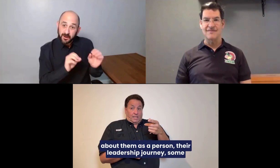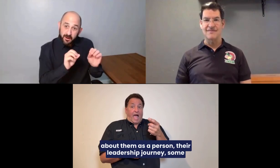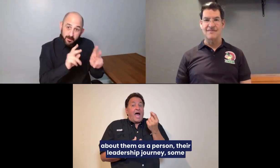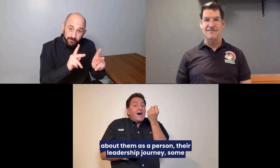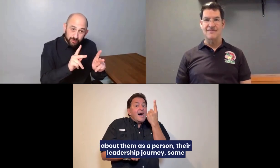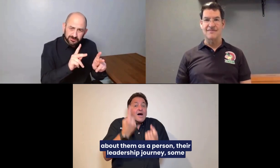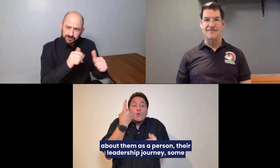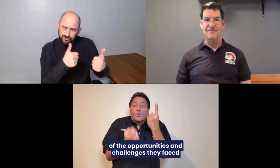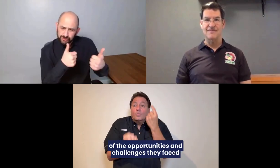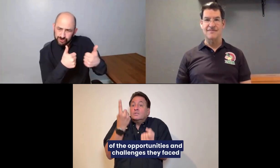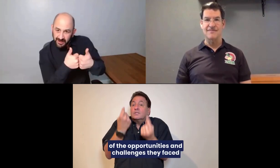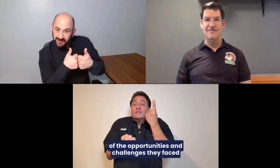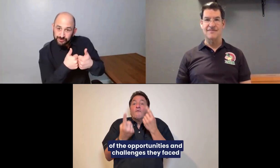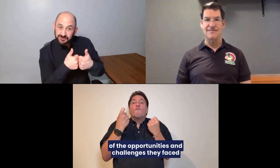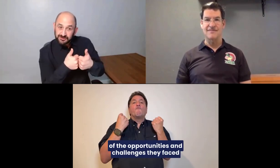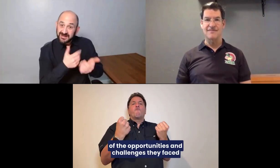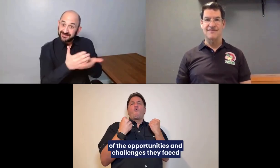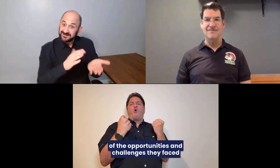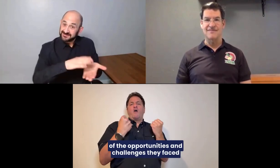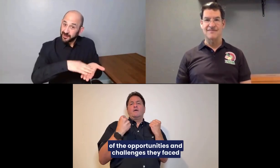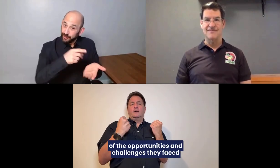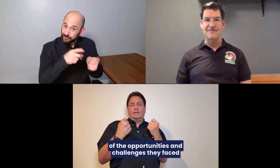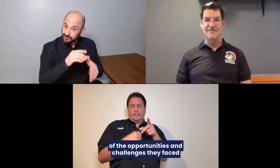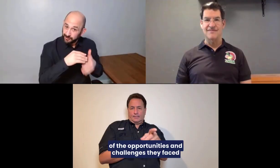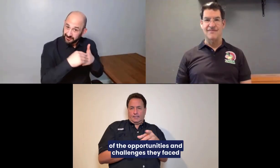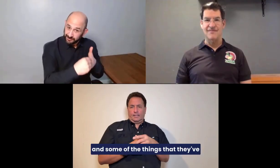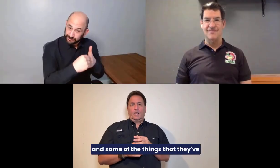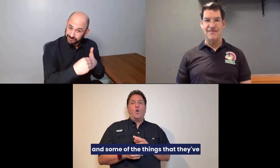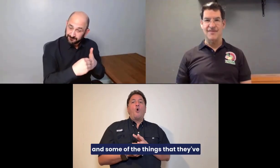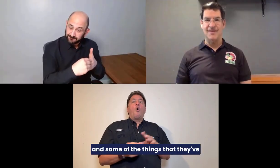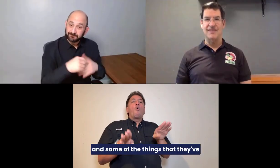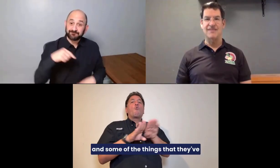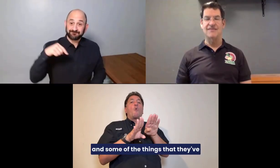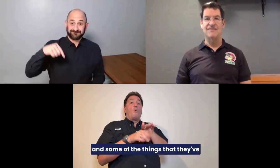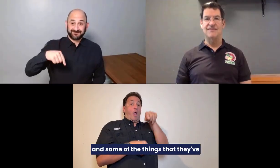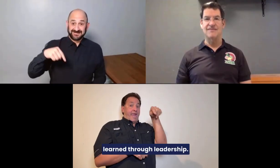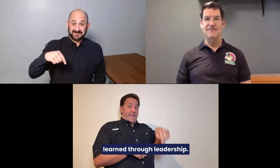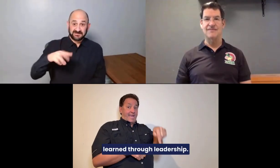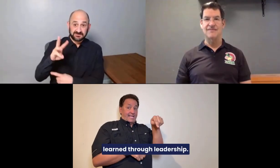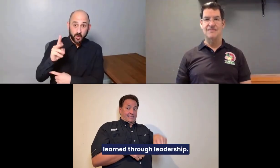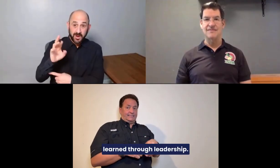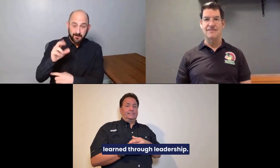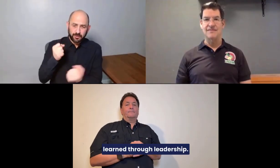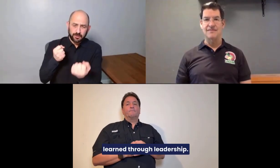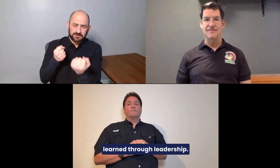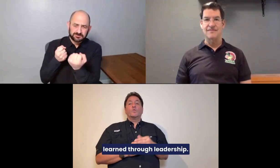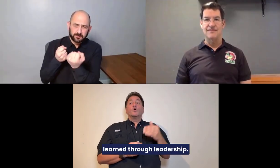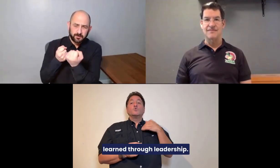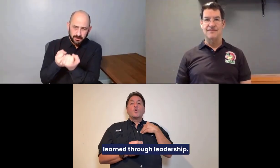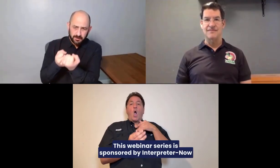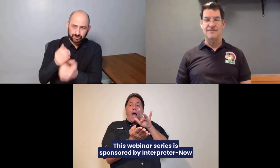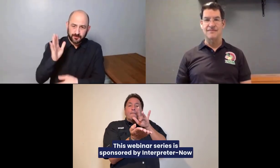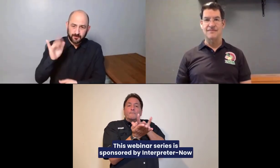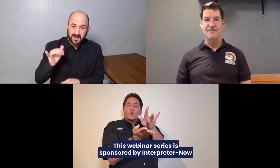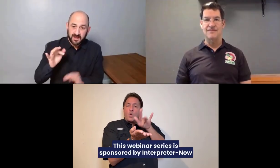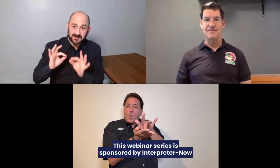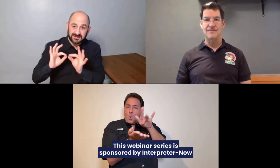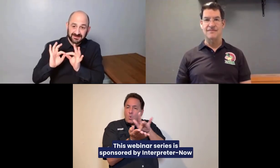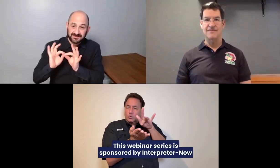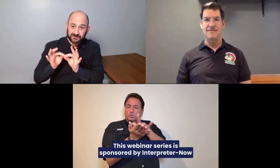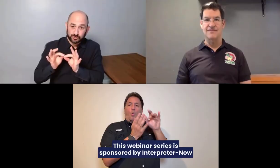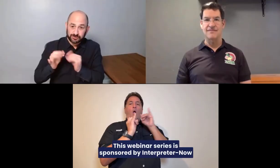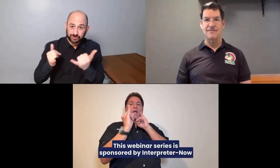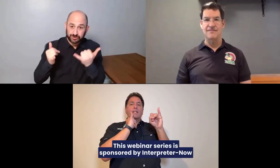leadership journey, some of the opportunities and challenges they've faced, and some of the things that they've learned through leadership. This